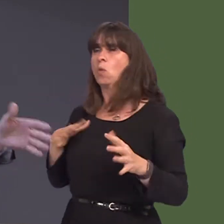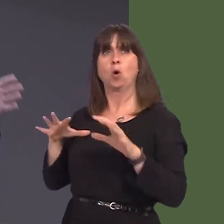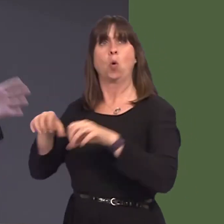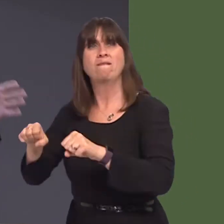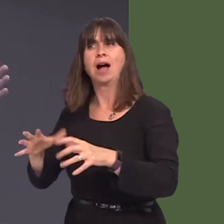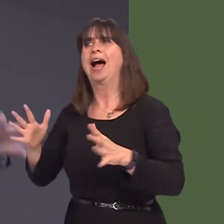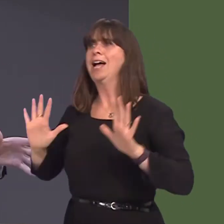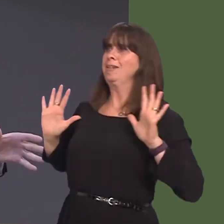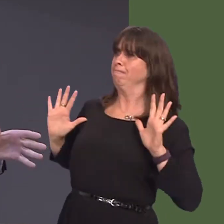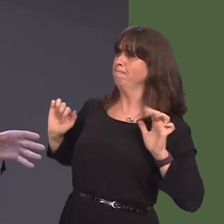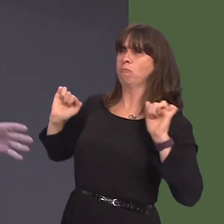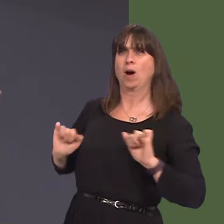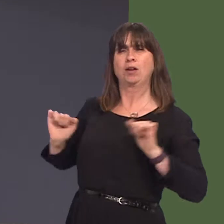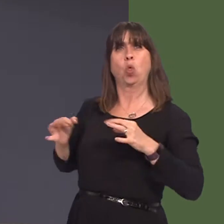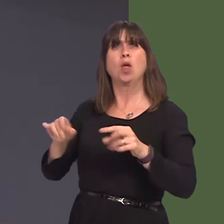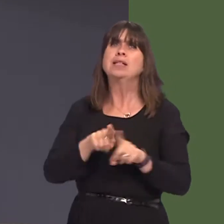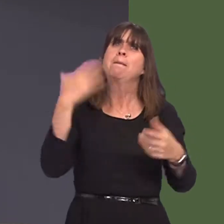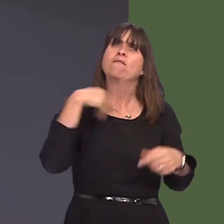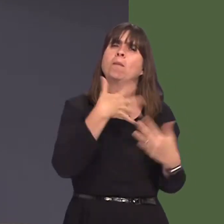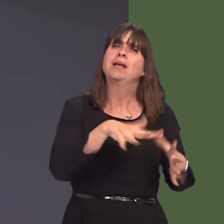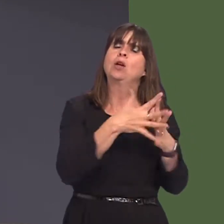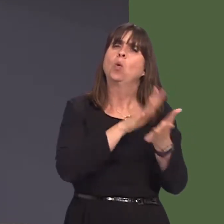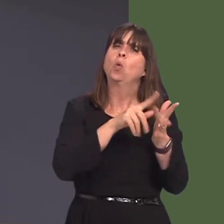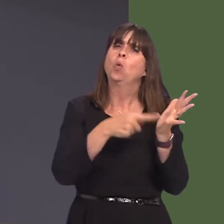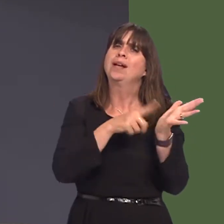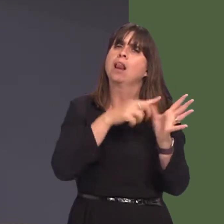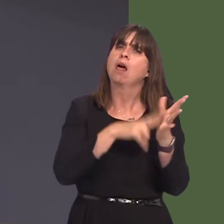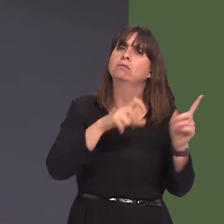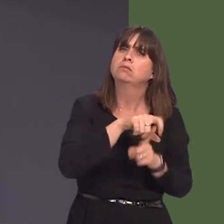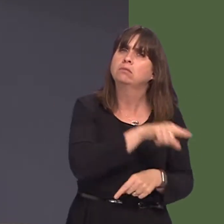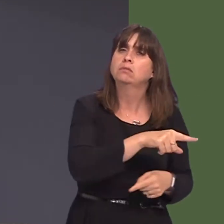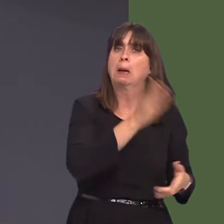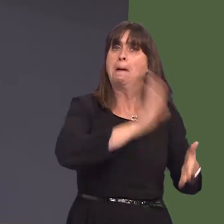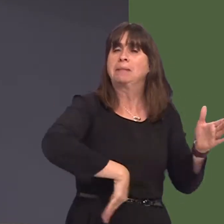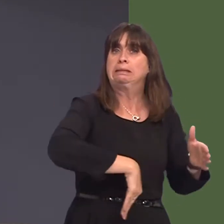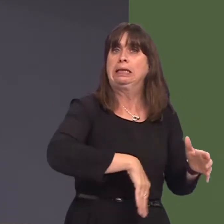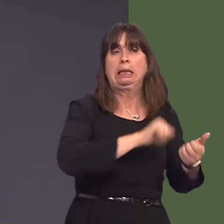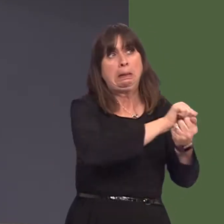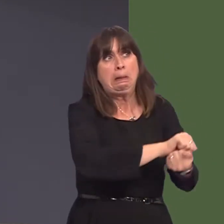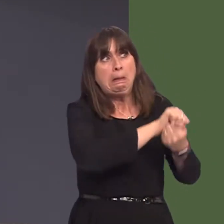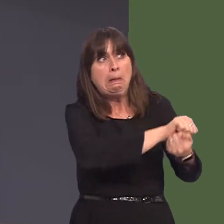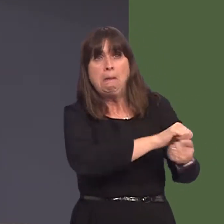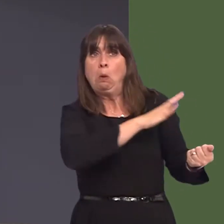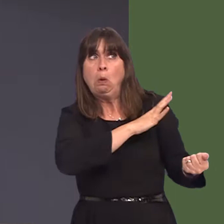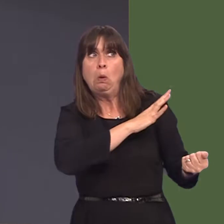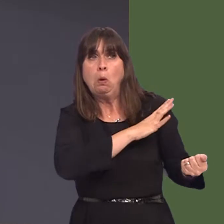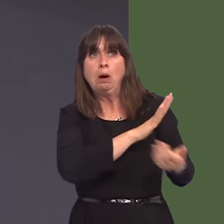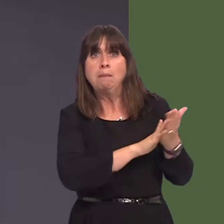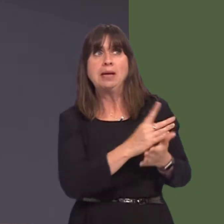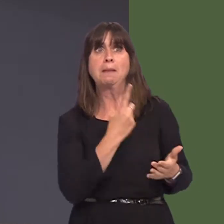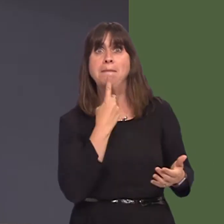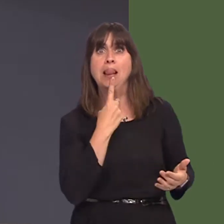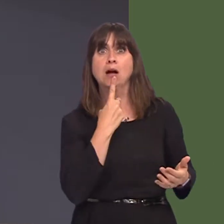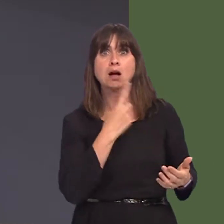in Whitland in the west of Wales many years ago, where the site was vacant for many years, which meant in turn that it wasn't possible to process milk in